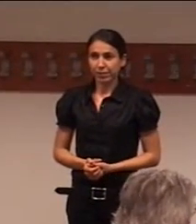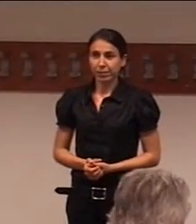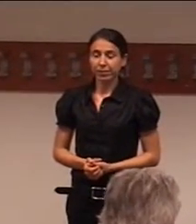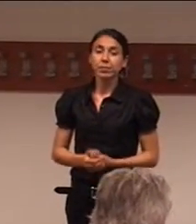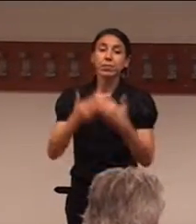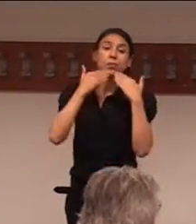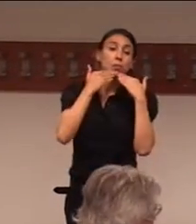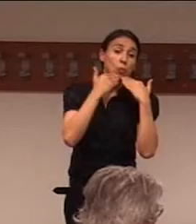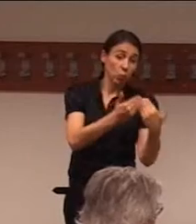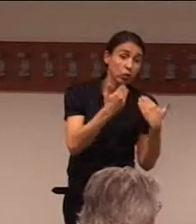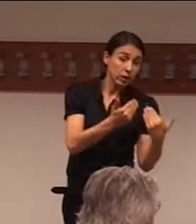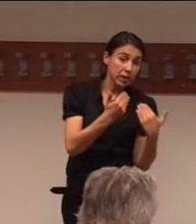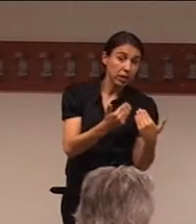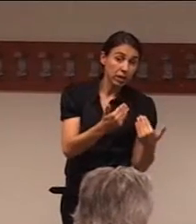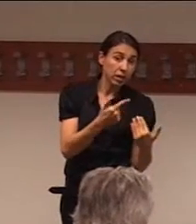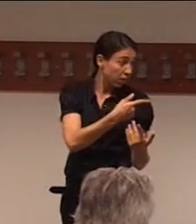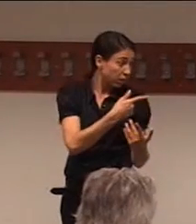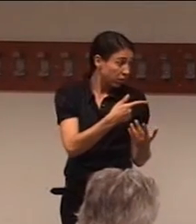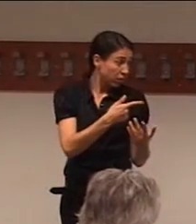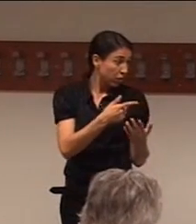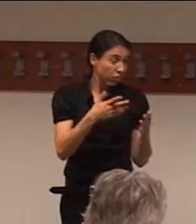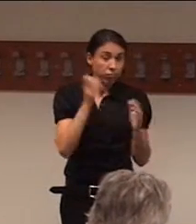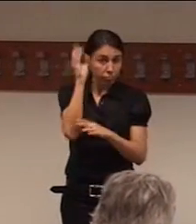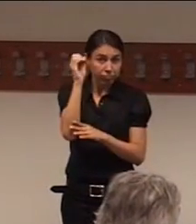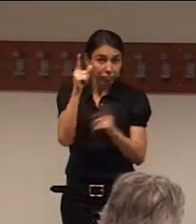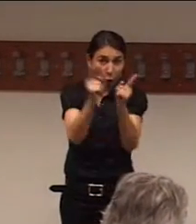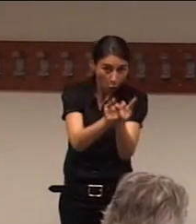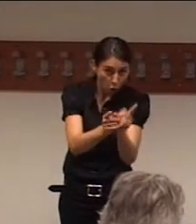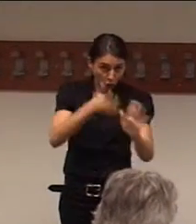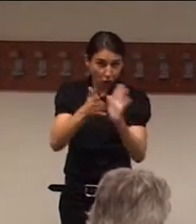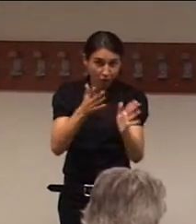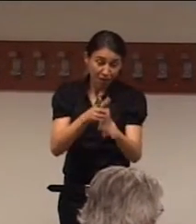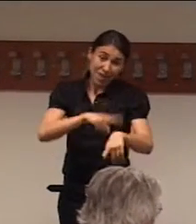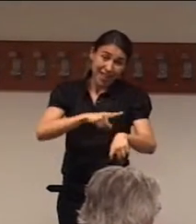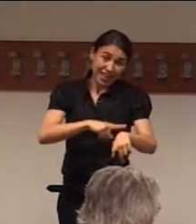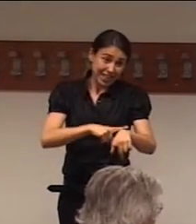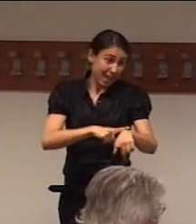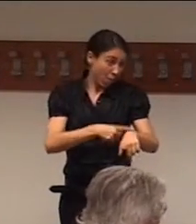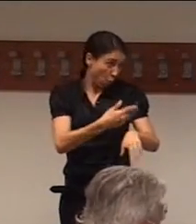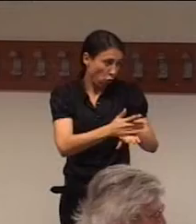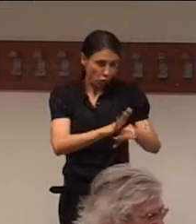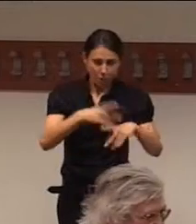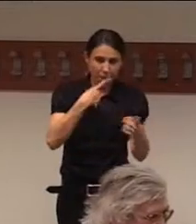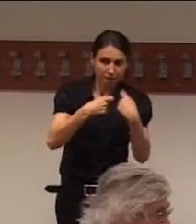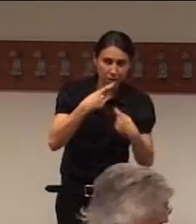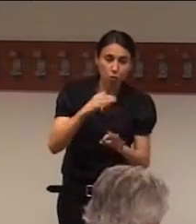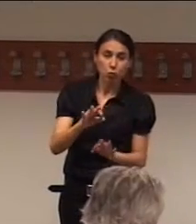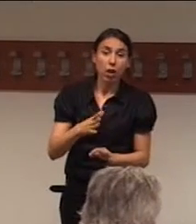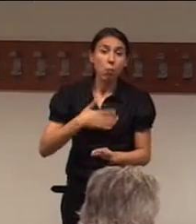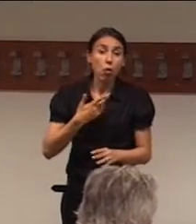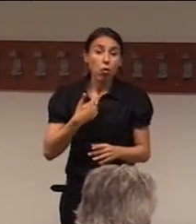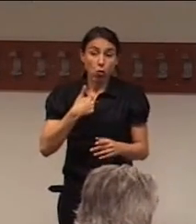Muchas gracias. Thank you. Well, you've been very brief and concise, so we will have time for a